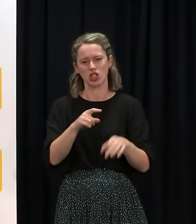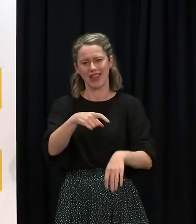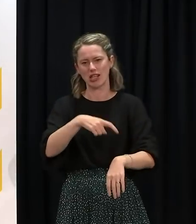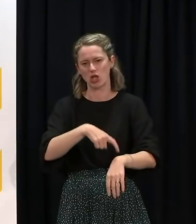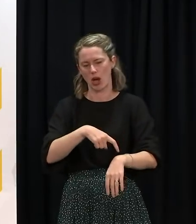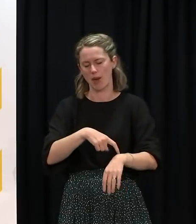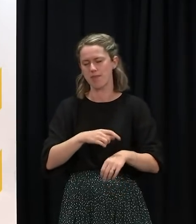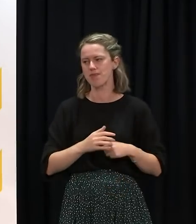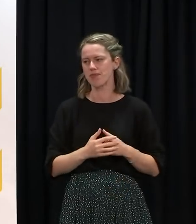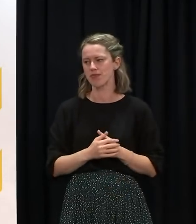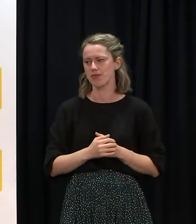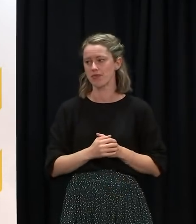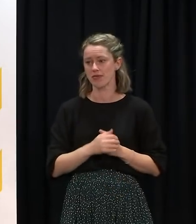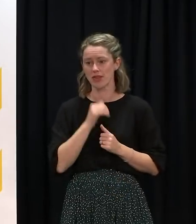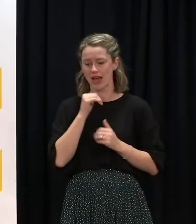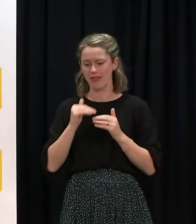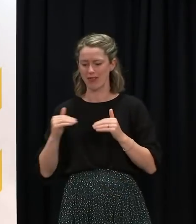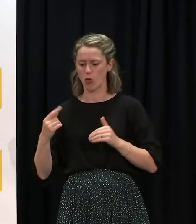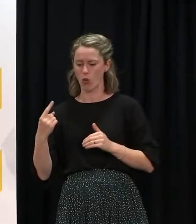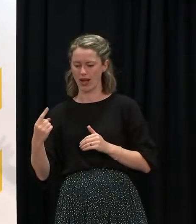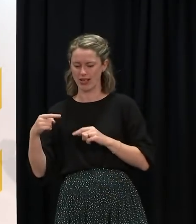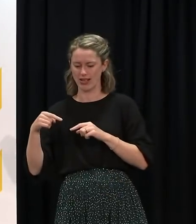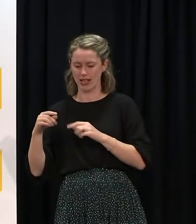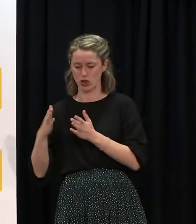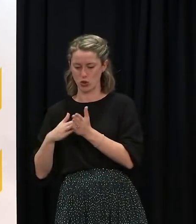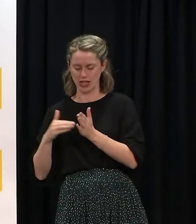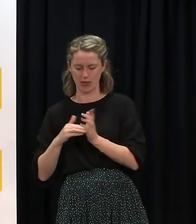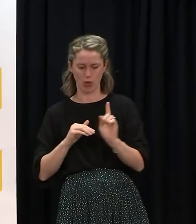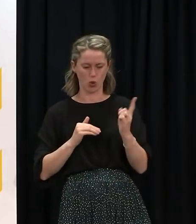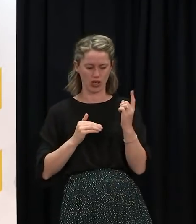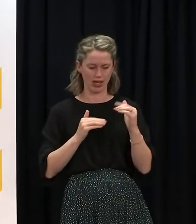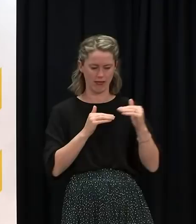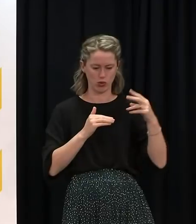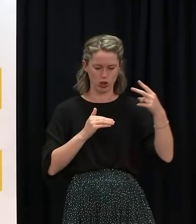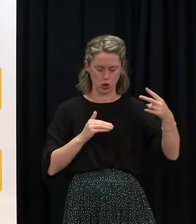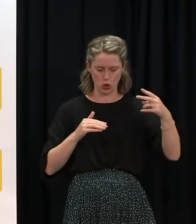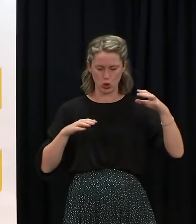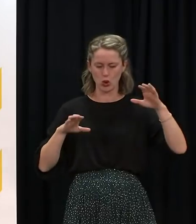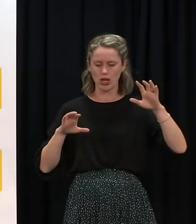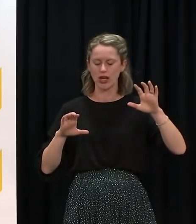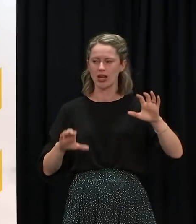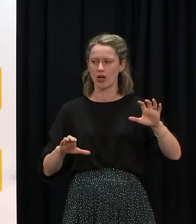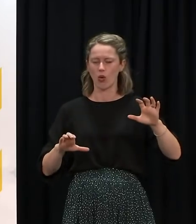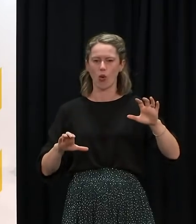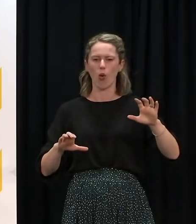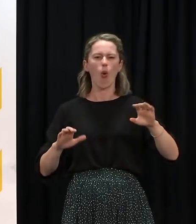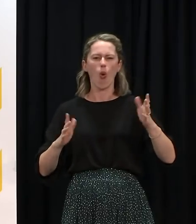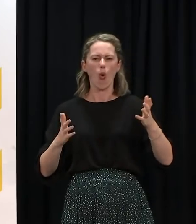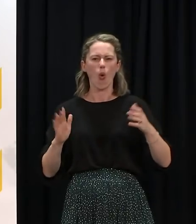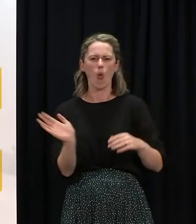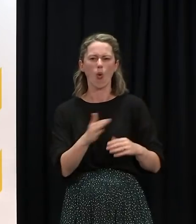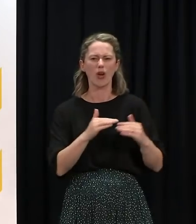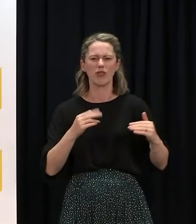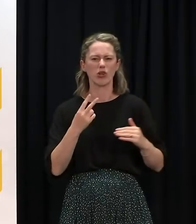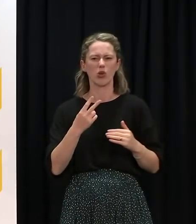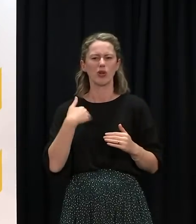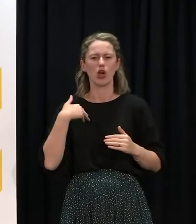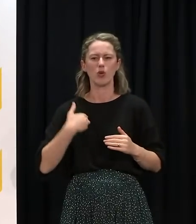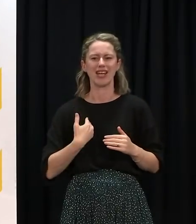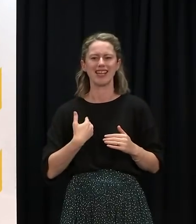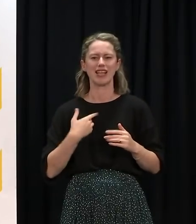but typically when we've had an alert level 1, 2 boundary, for example, or we've had everybody at alert level 2, we haven't had an